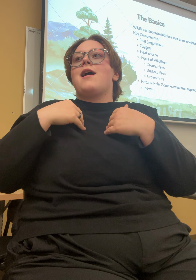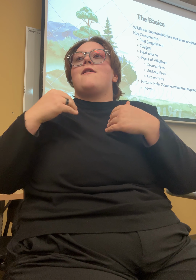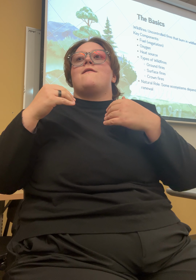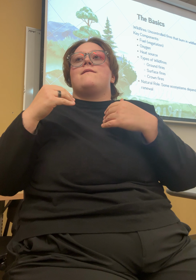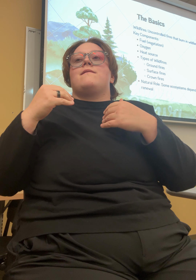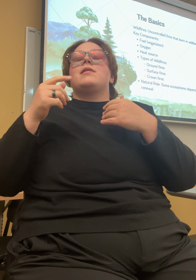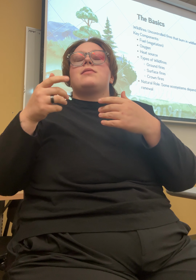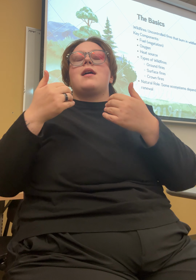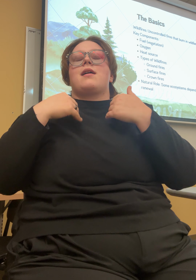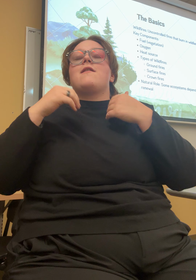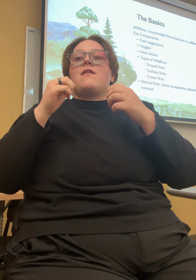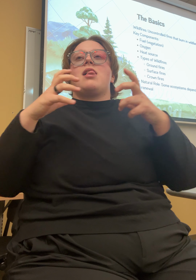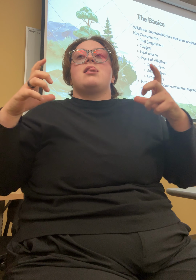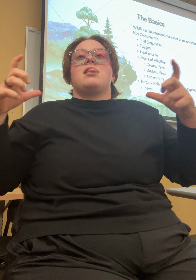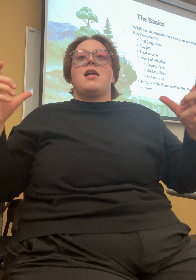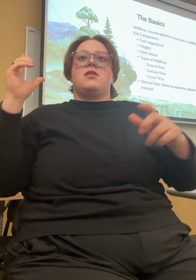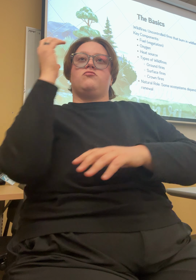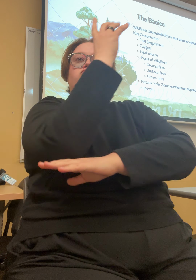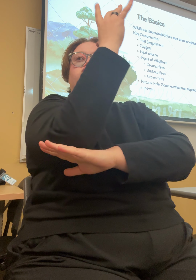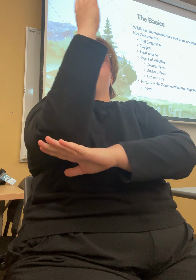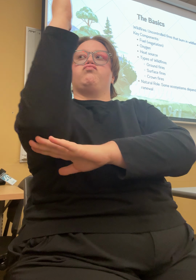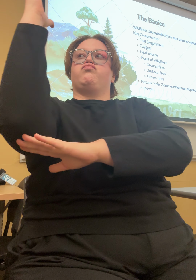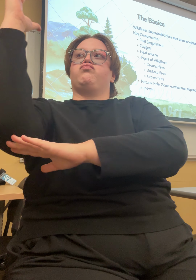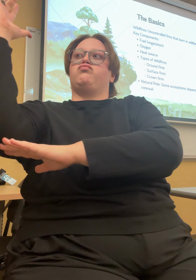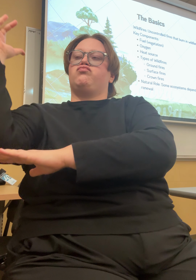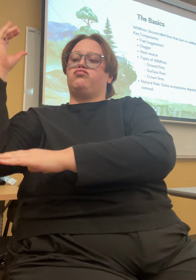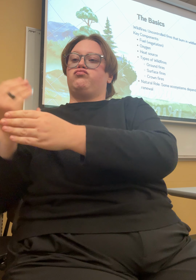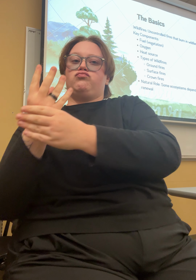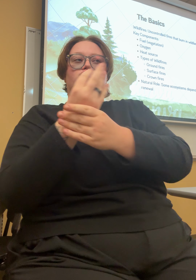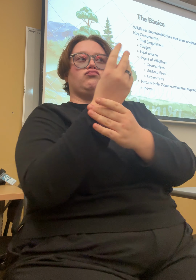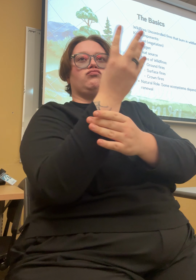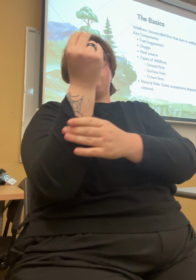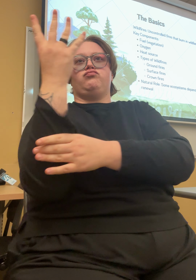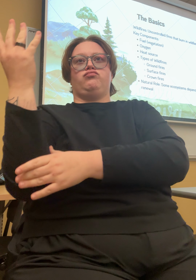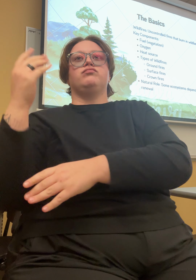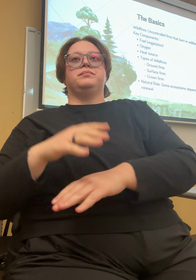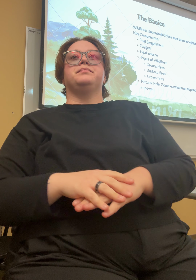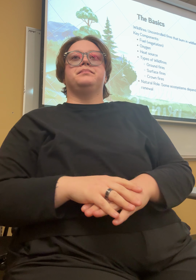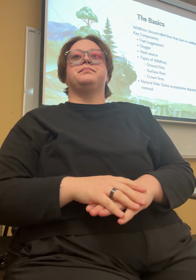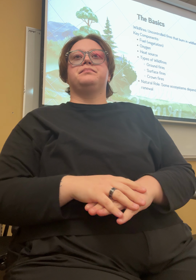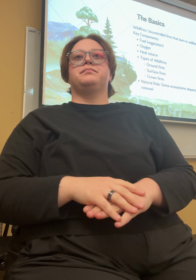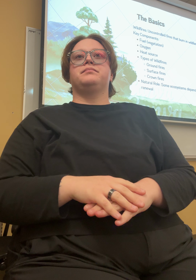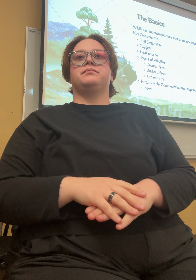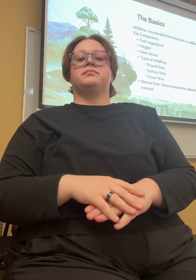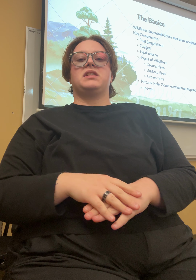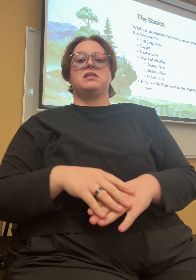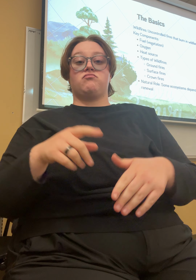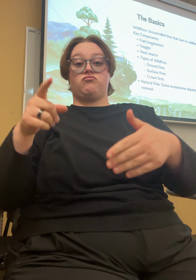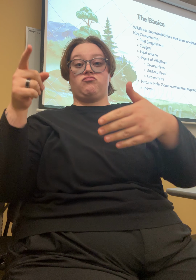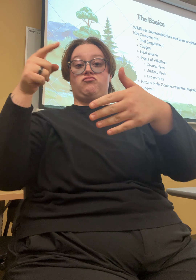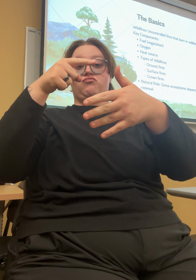controlled. The key components is fuel, which is the